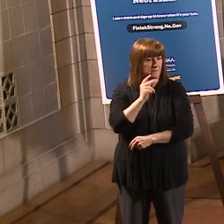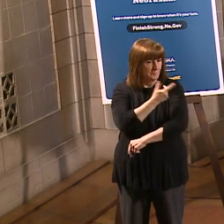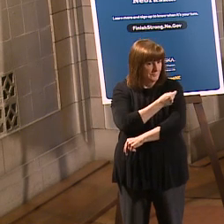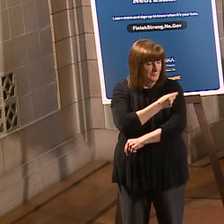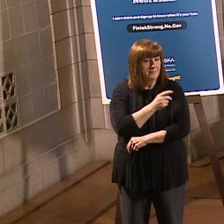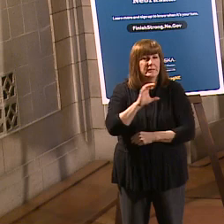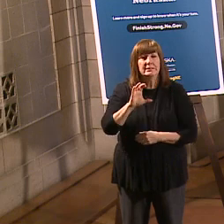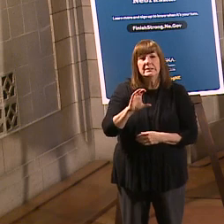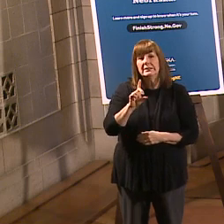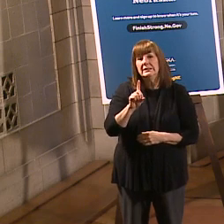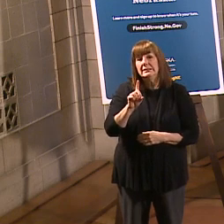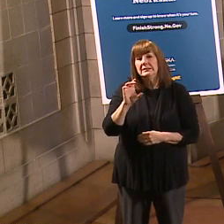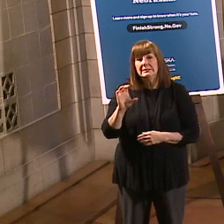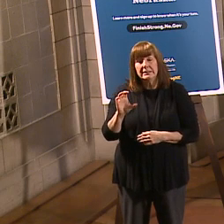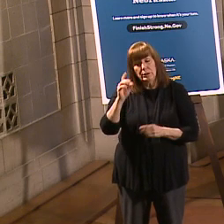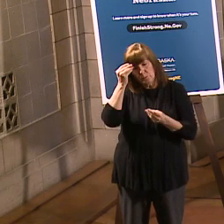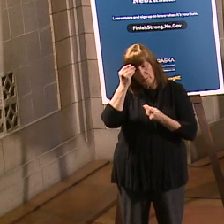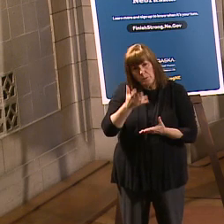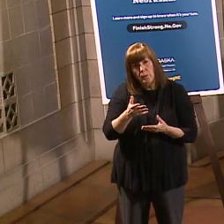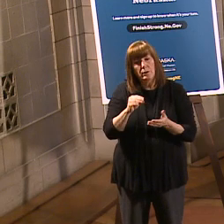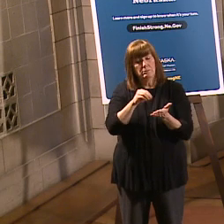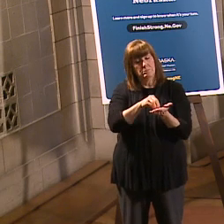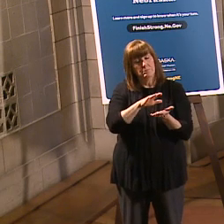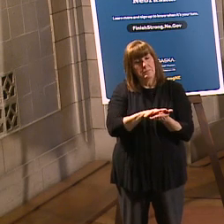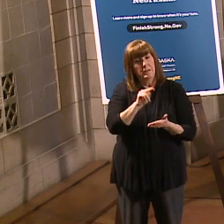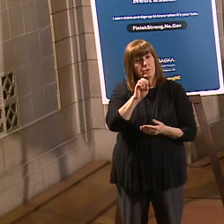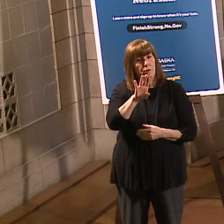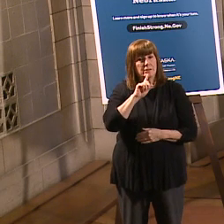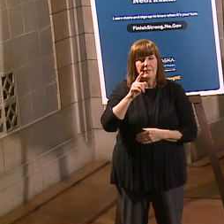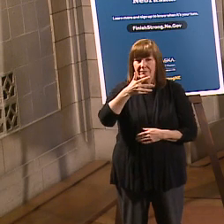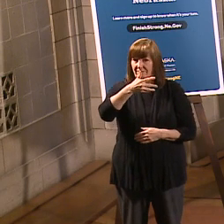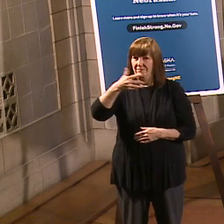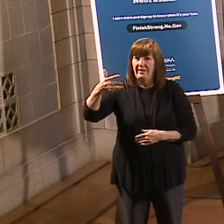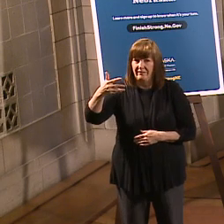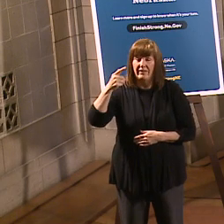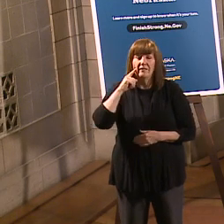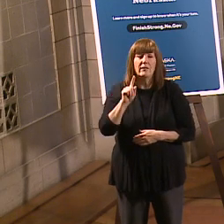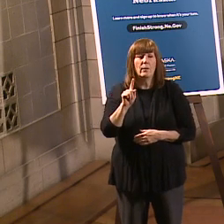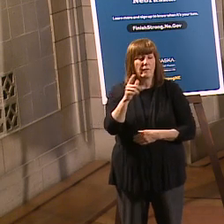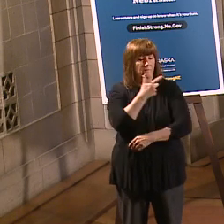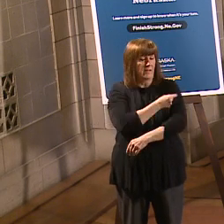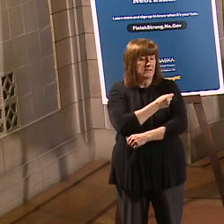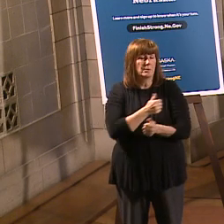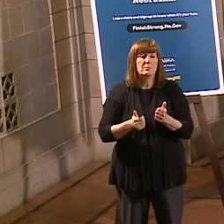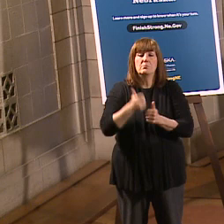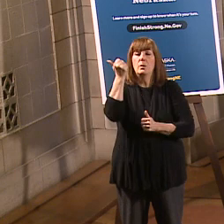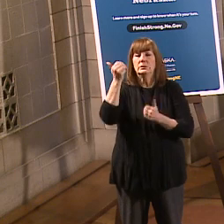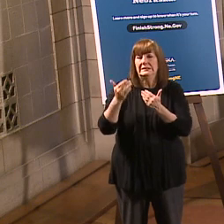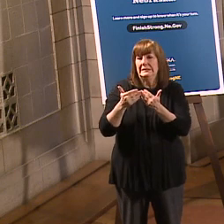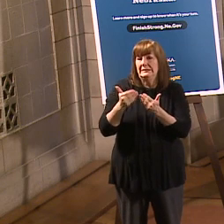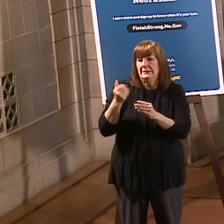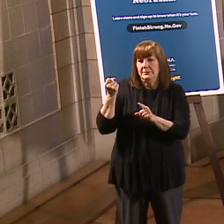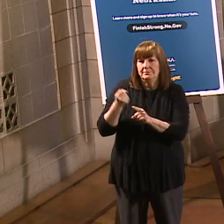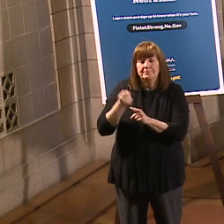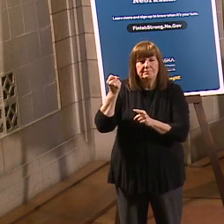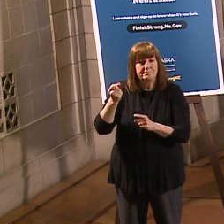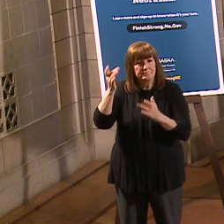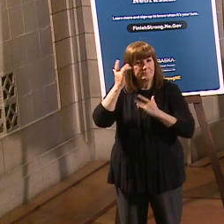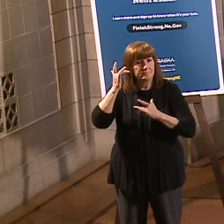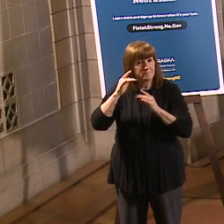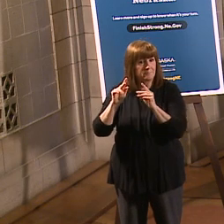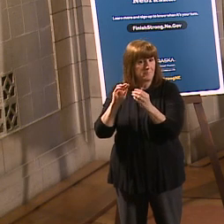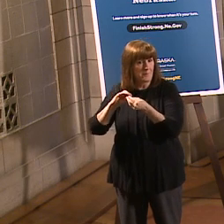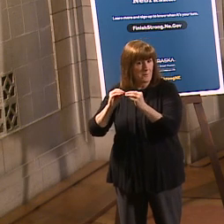CDC's MMWR report also noted Nebraska as fifth in the United States for vaccinating its most vulnerable populations. I tell you